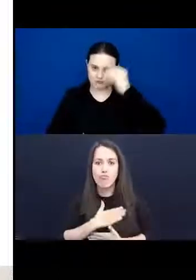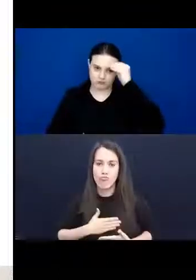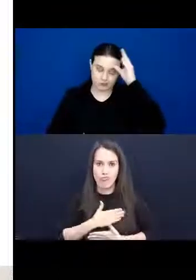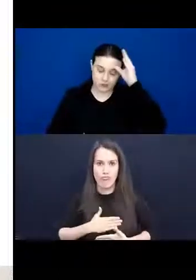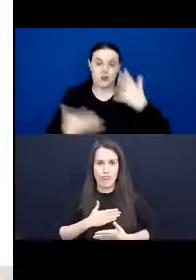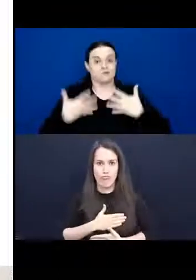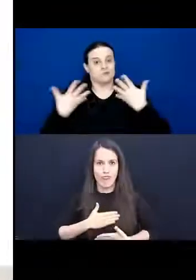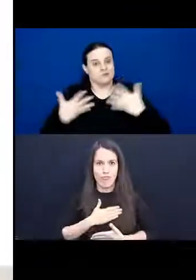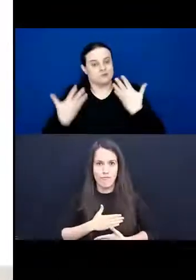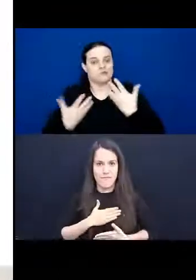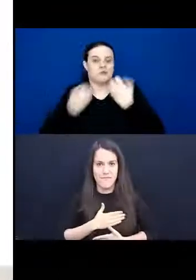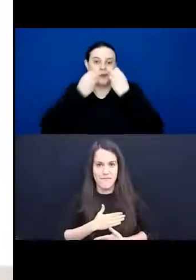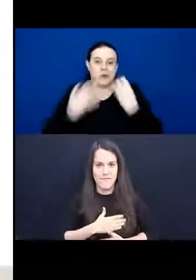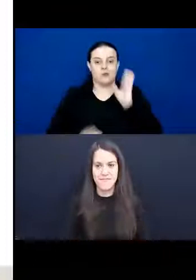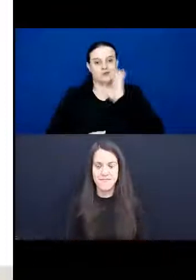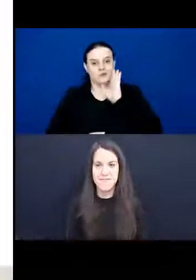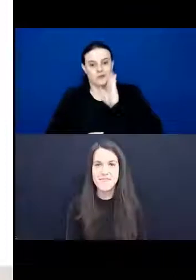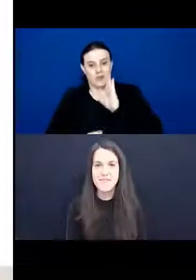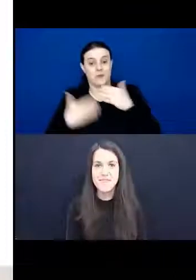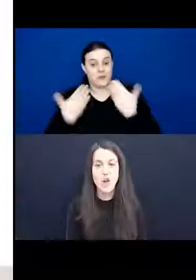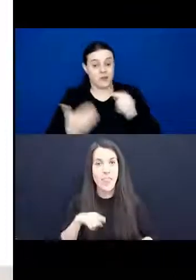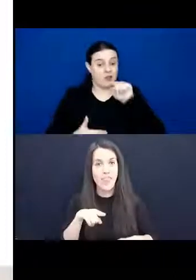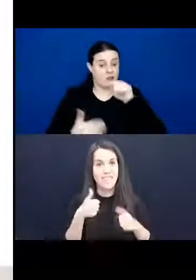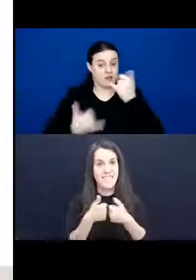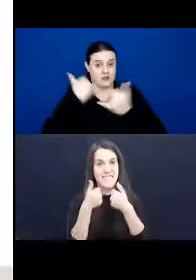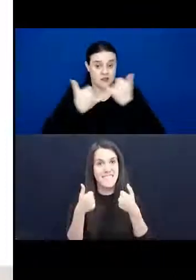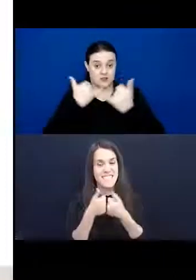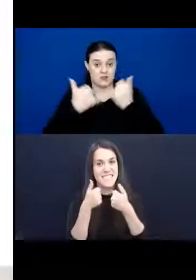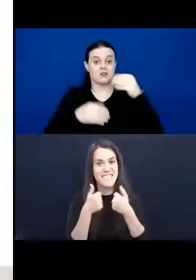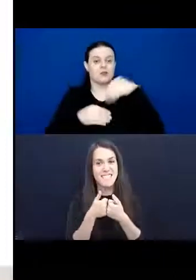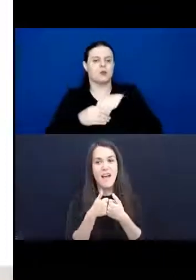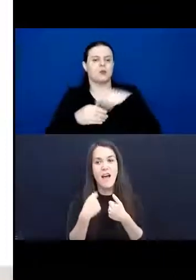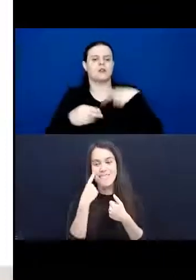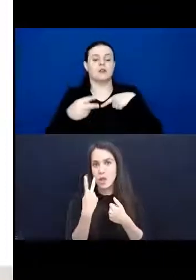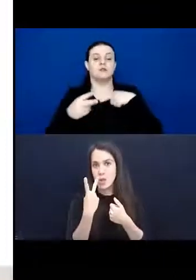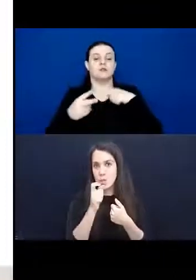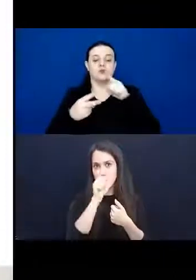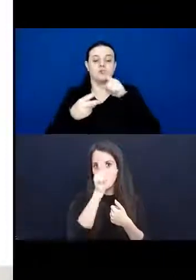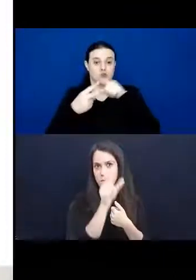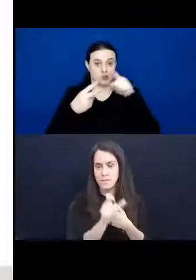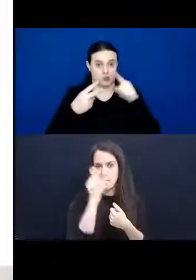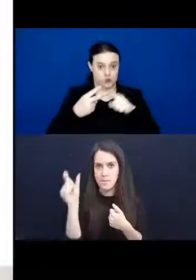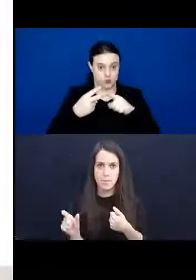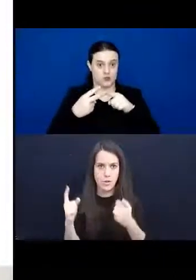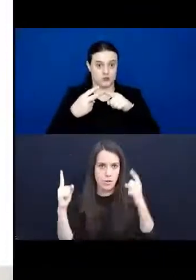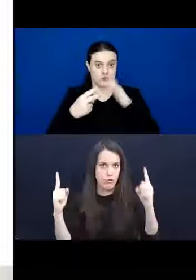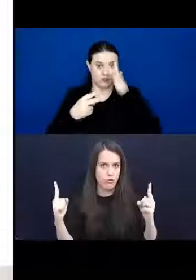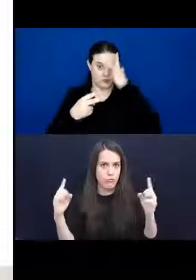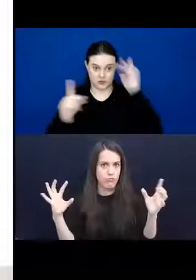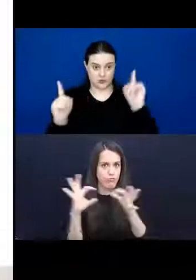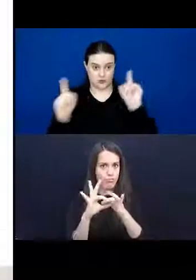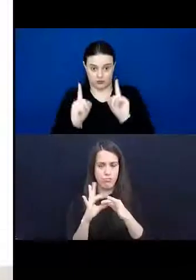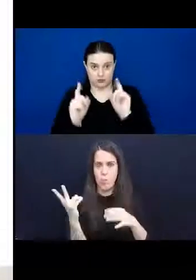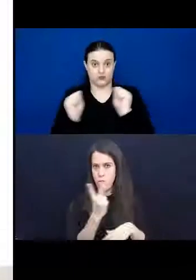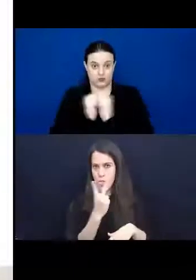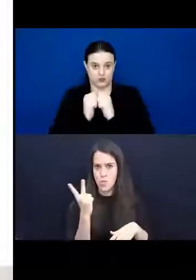them. So this game involves 2 players playing together, where one